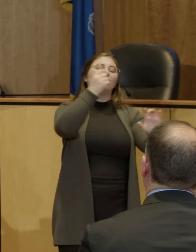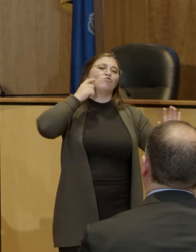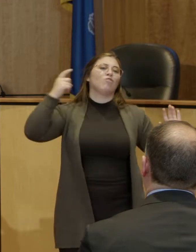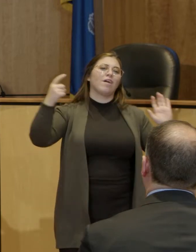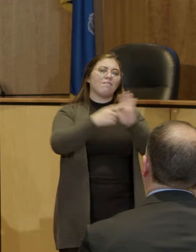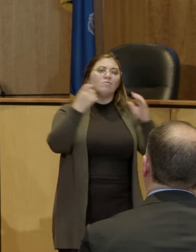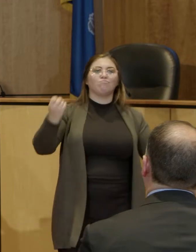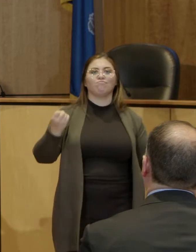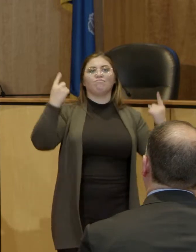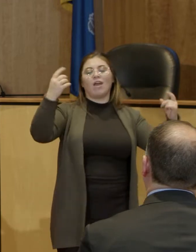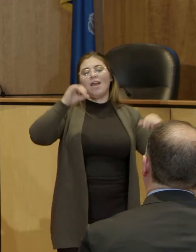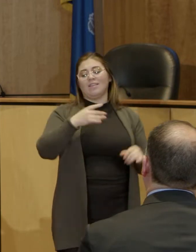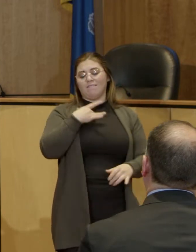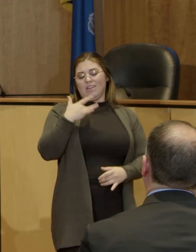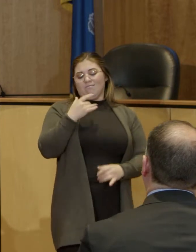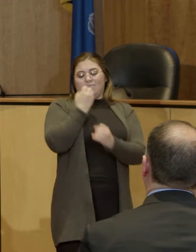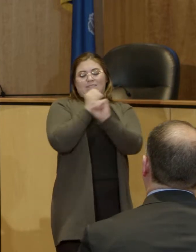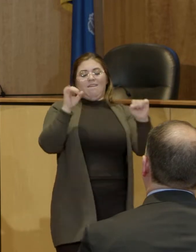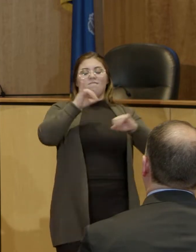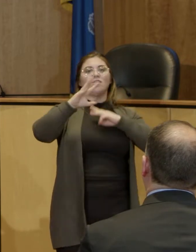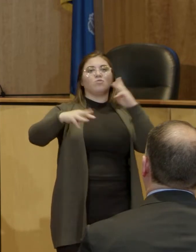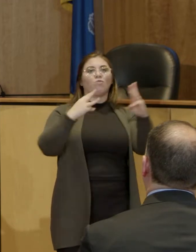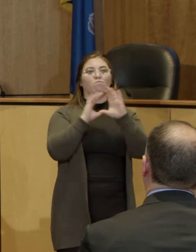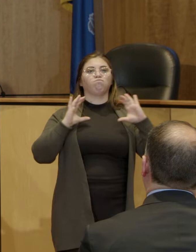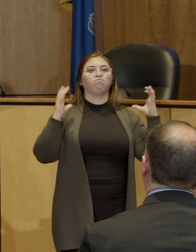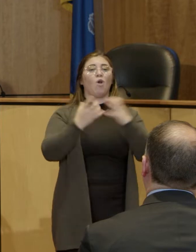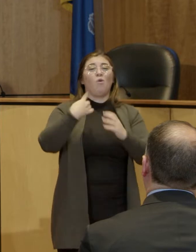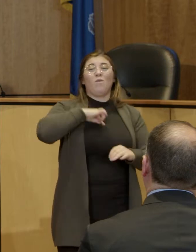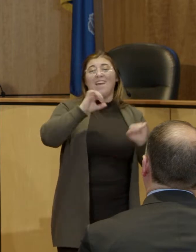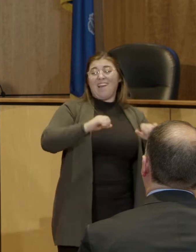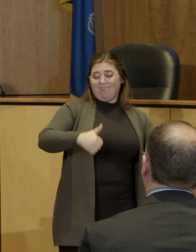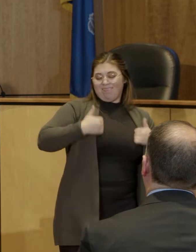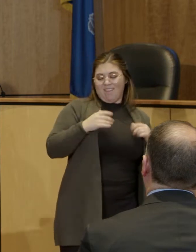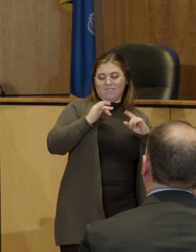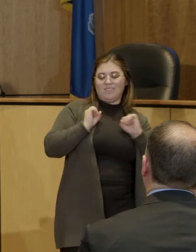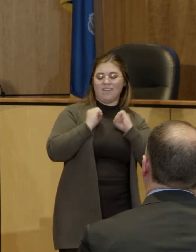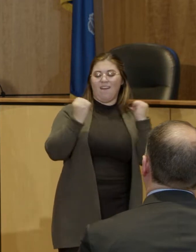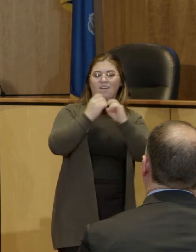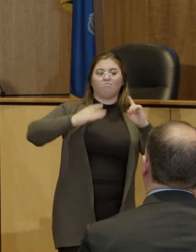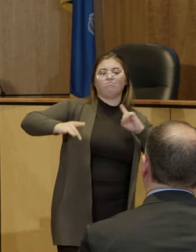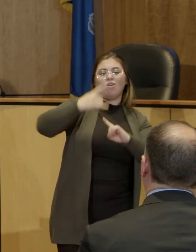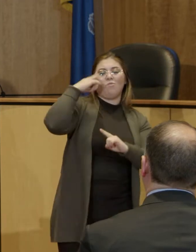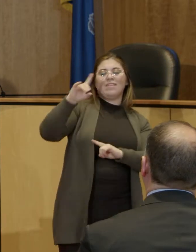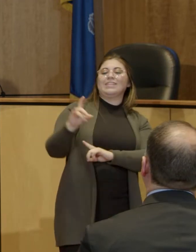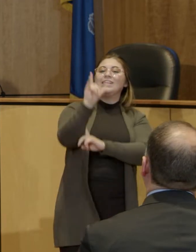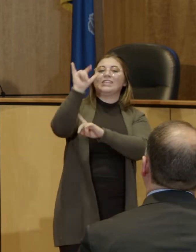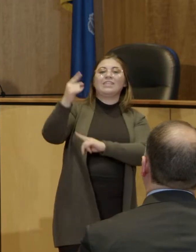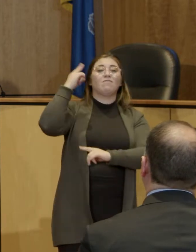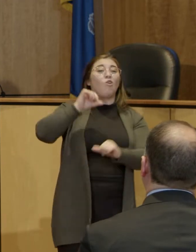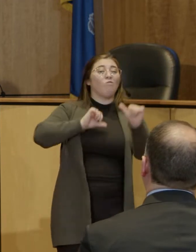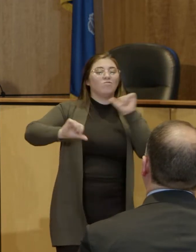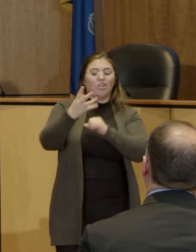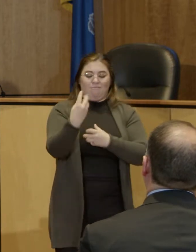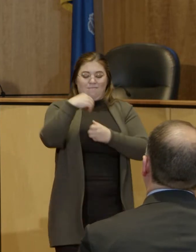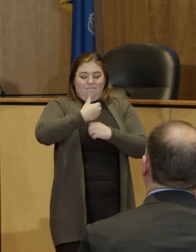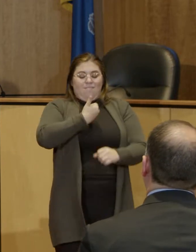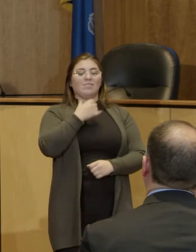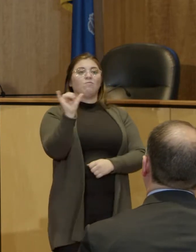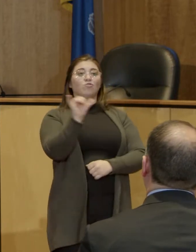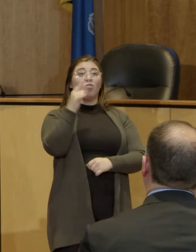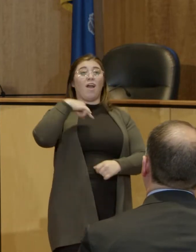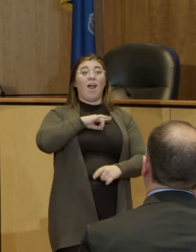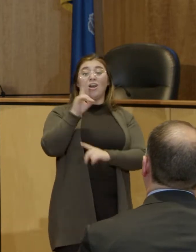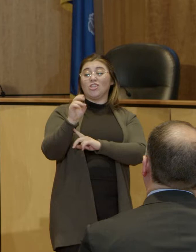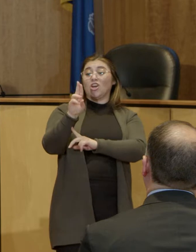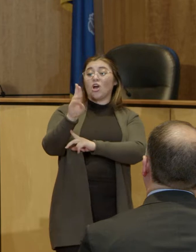to be understood, and to feel safe in this world. We can live in a society with dignity for one another and within ourselves.